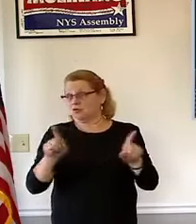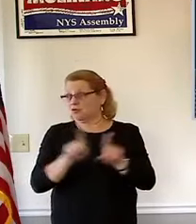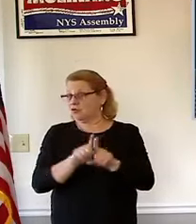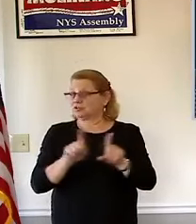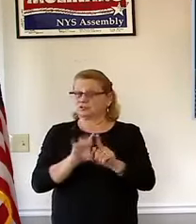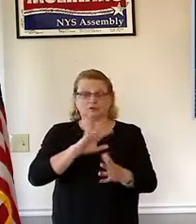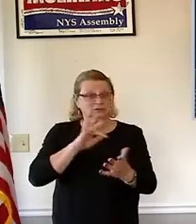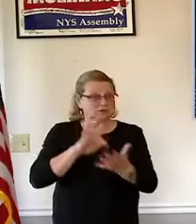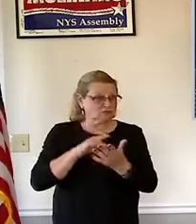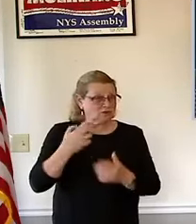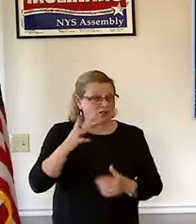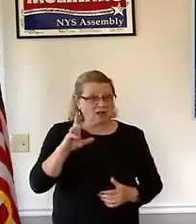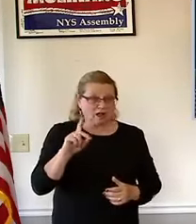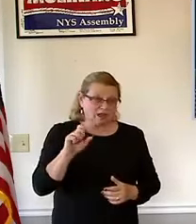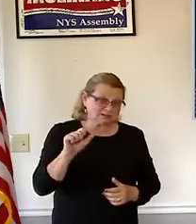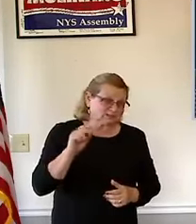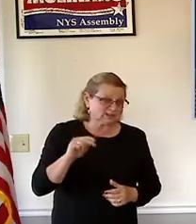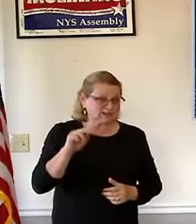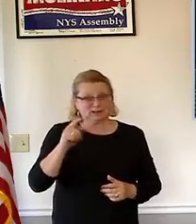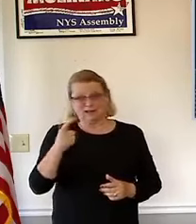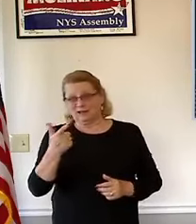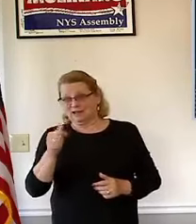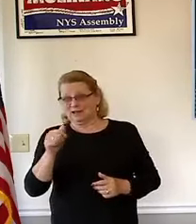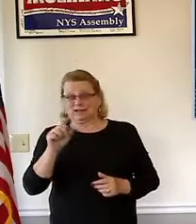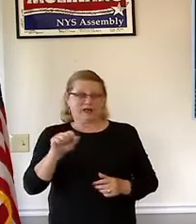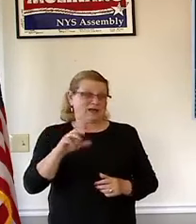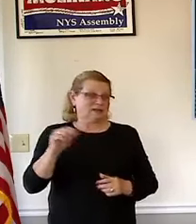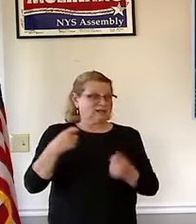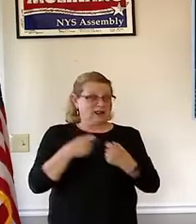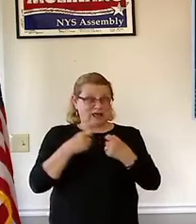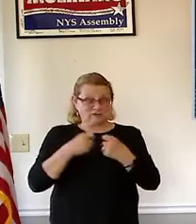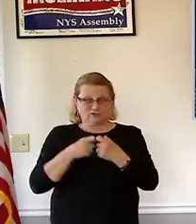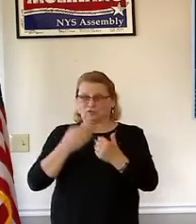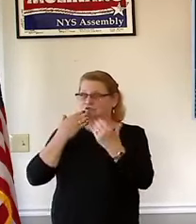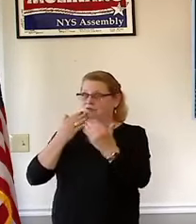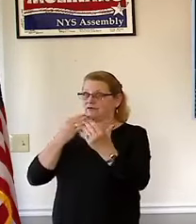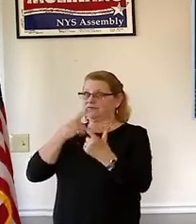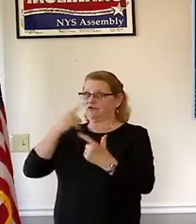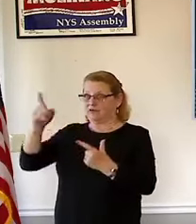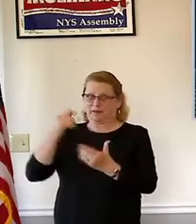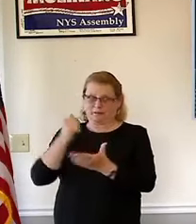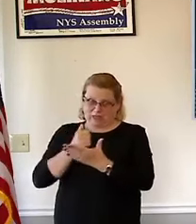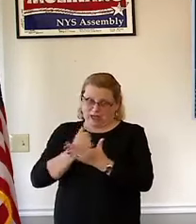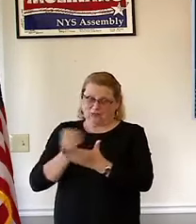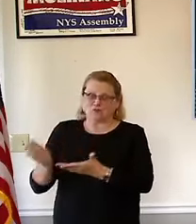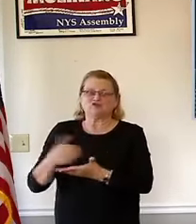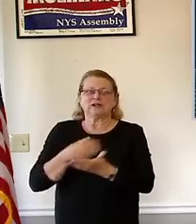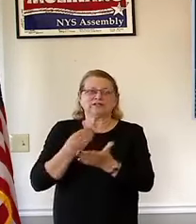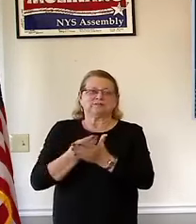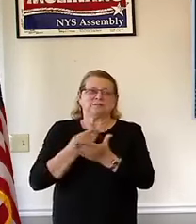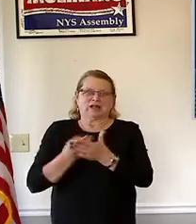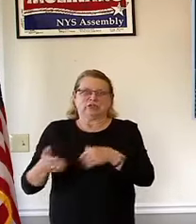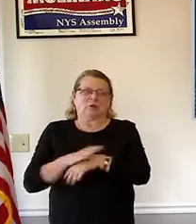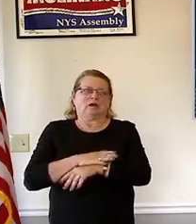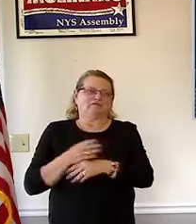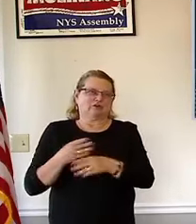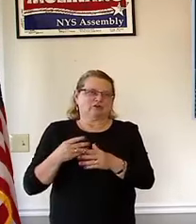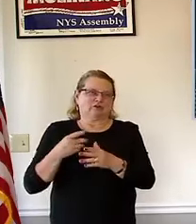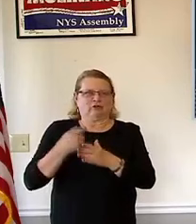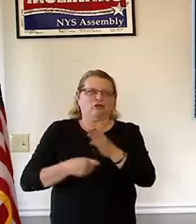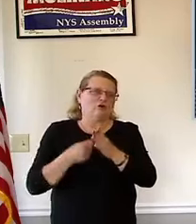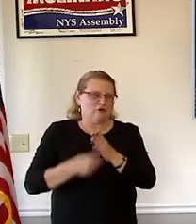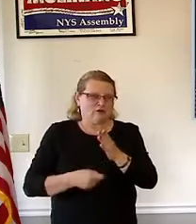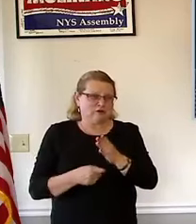we're grateful for their sponsorship. We've been able to raise some money to cover the costs. And so from all of us to all of